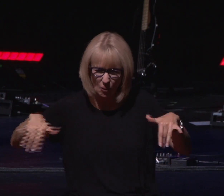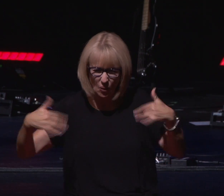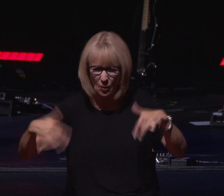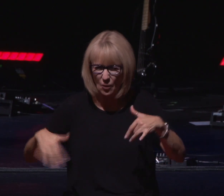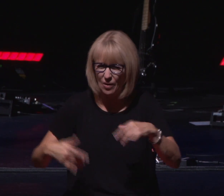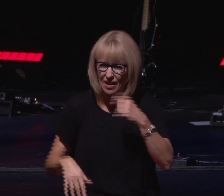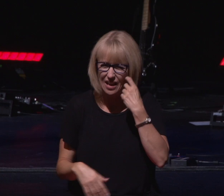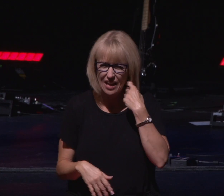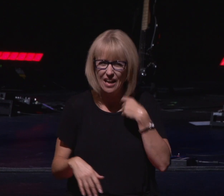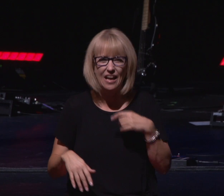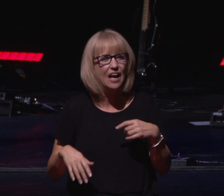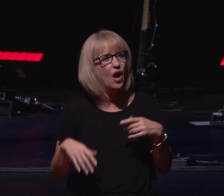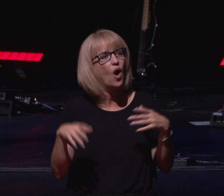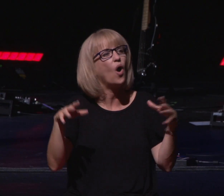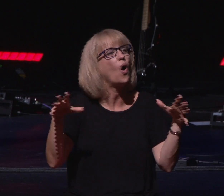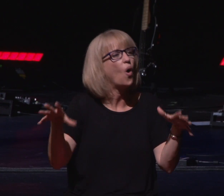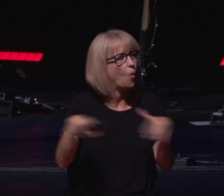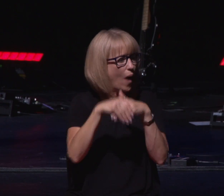time.